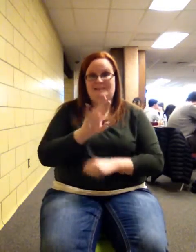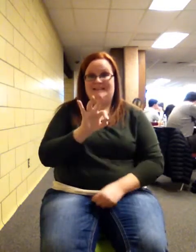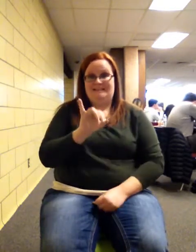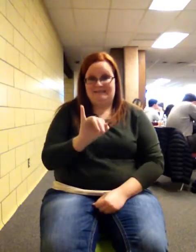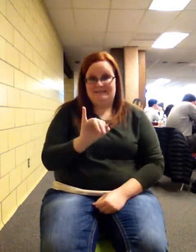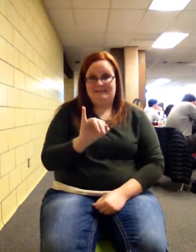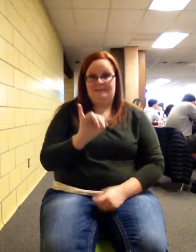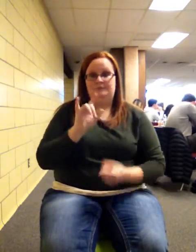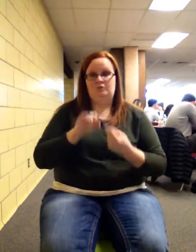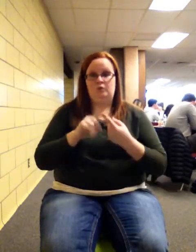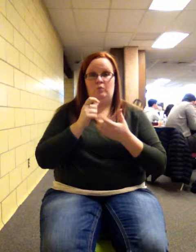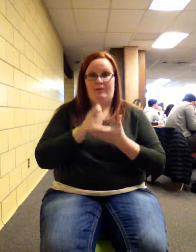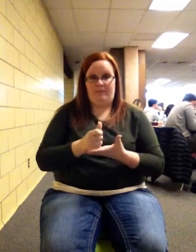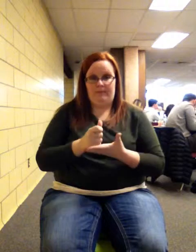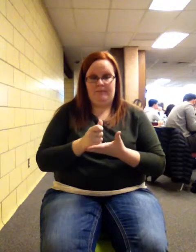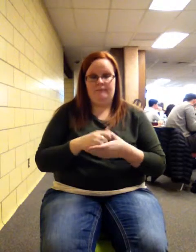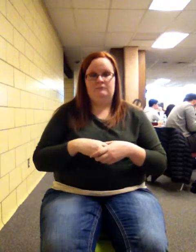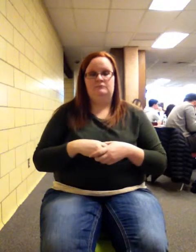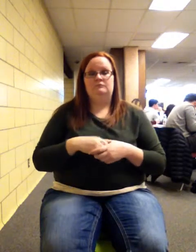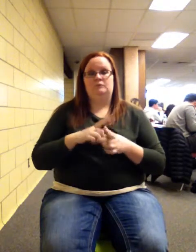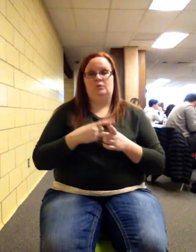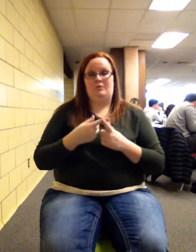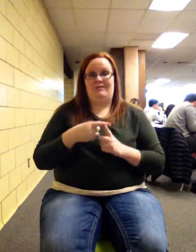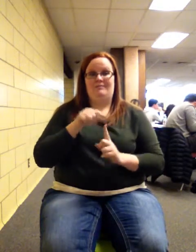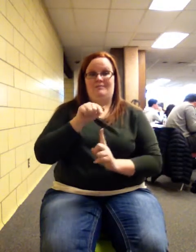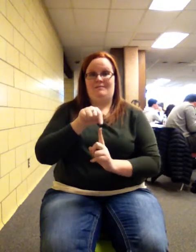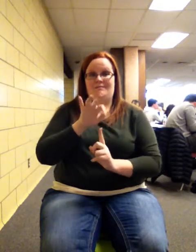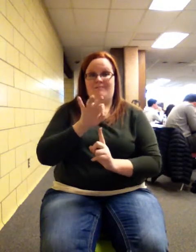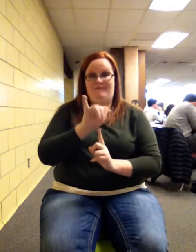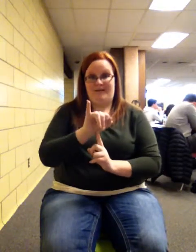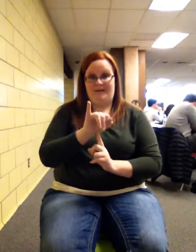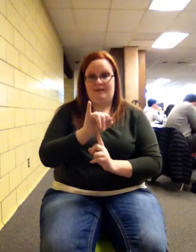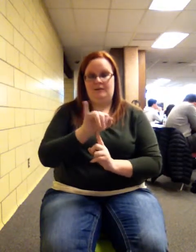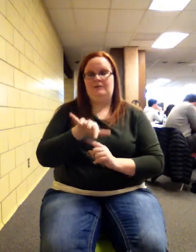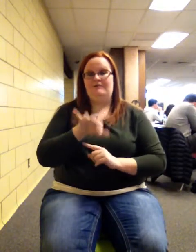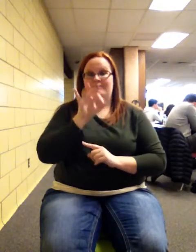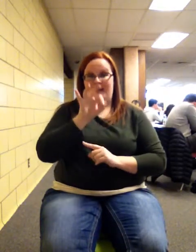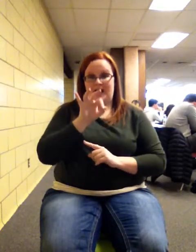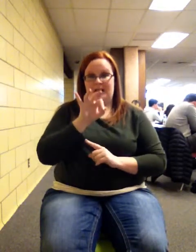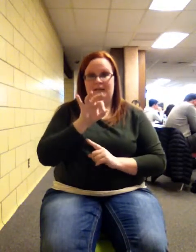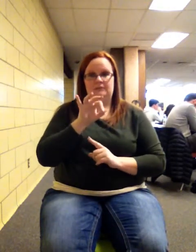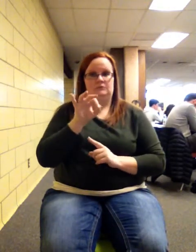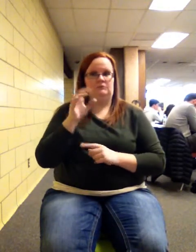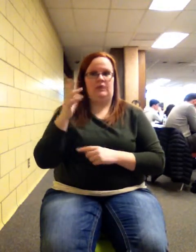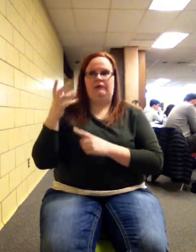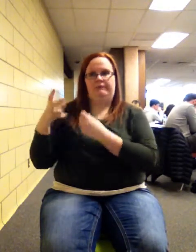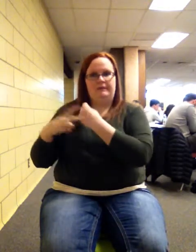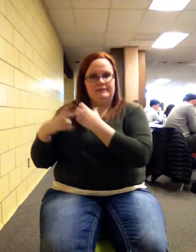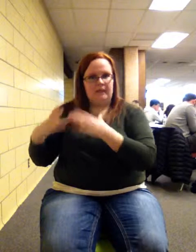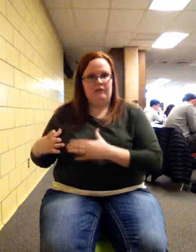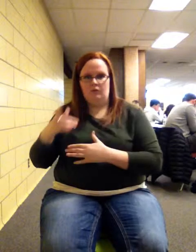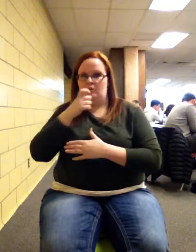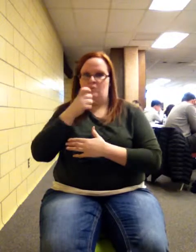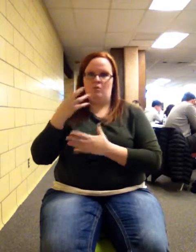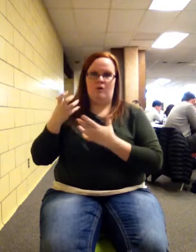investment banker then finds the savers that want to invest in the industry and the company. And